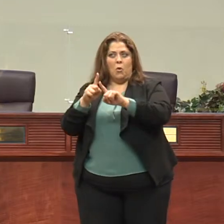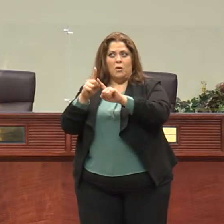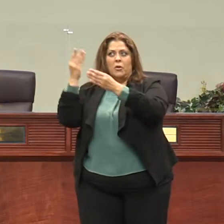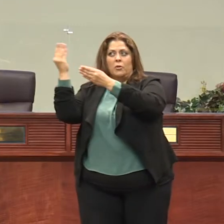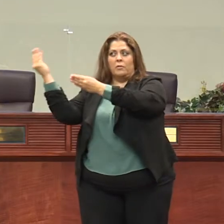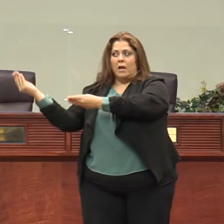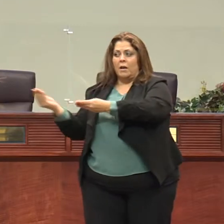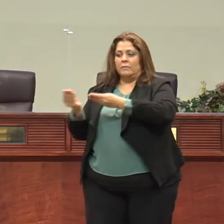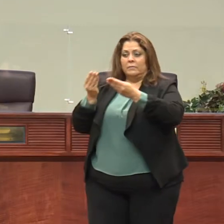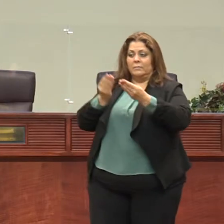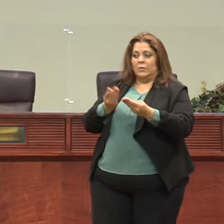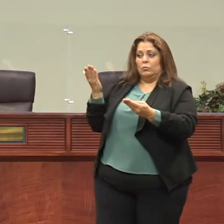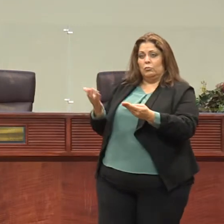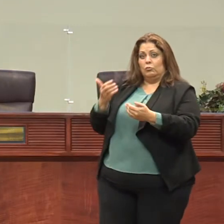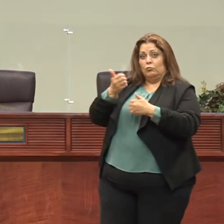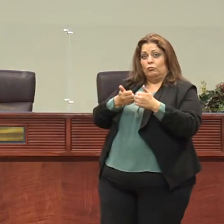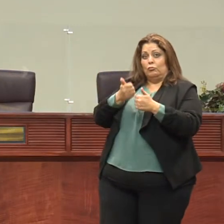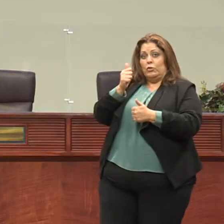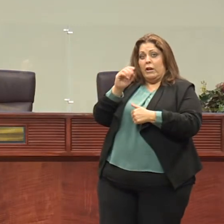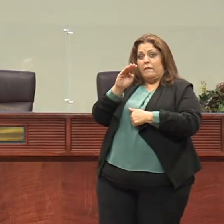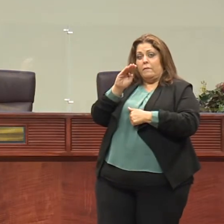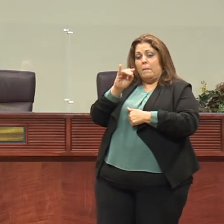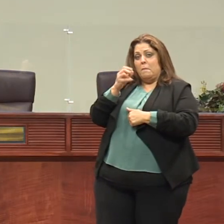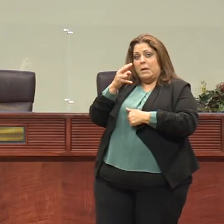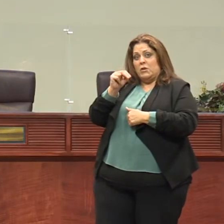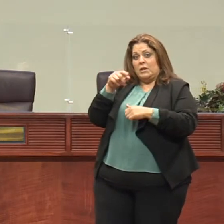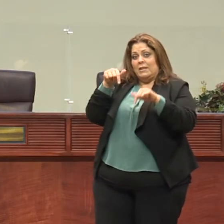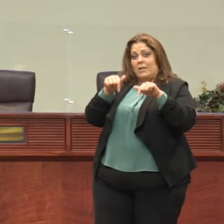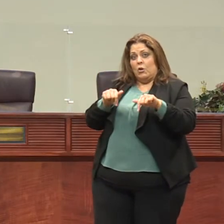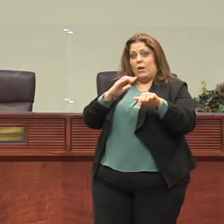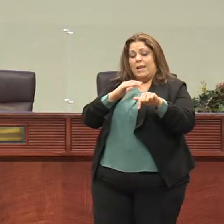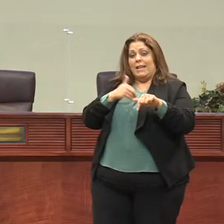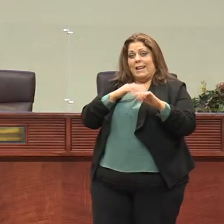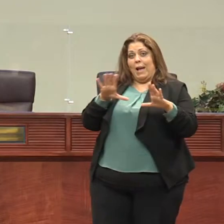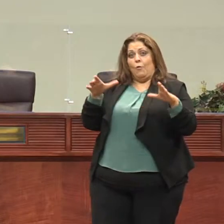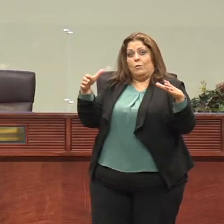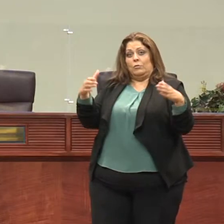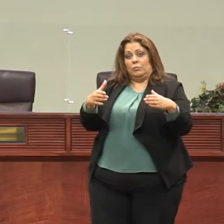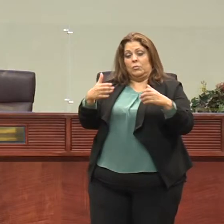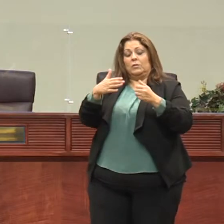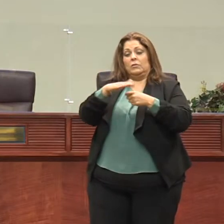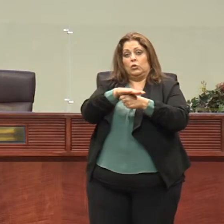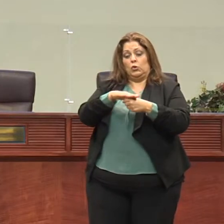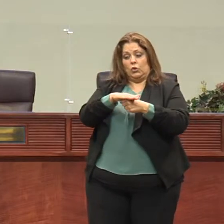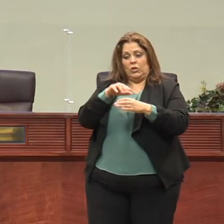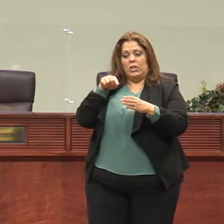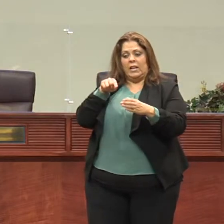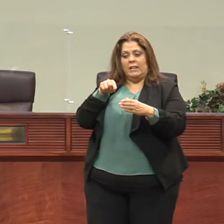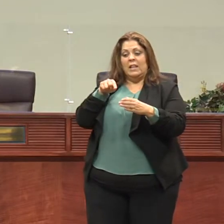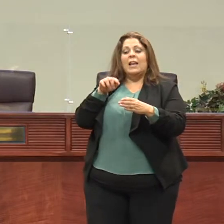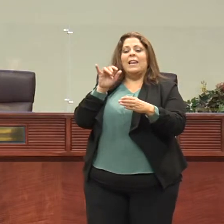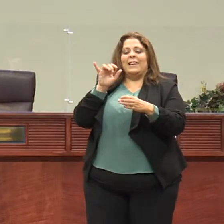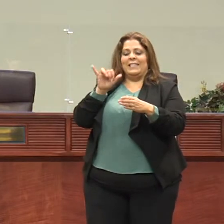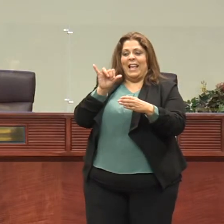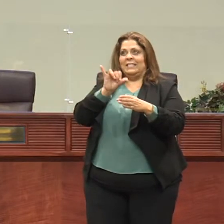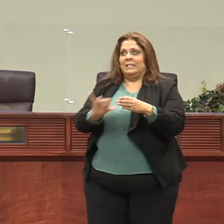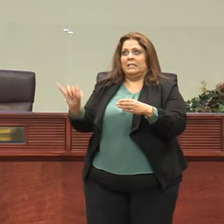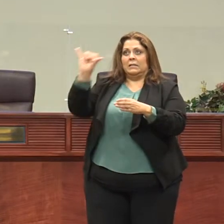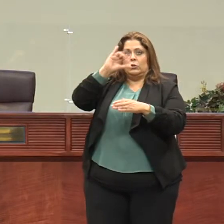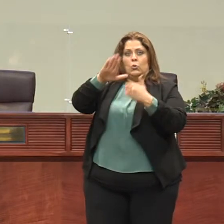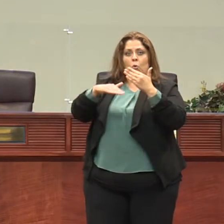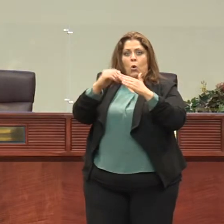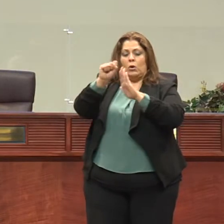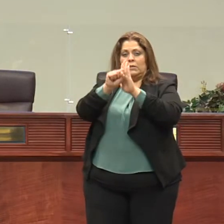circuit has conveyed to you that is consistent throughout the state of Florida and puts our